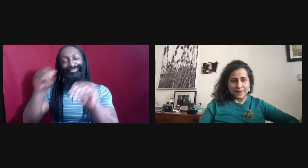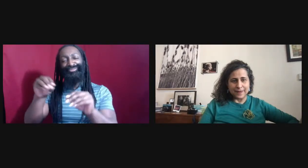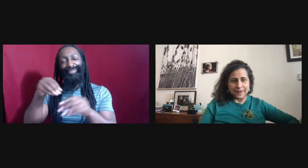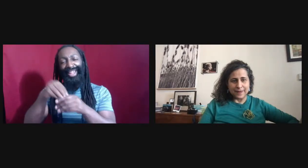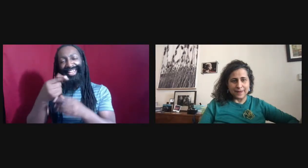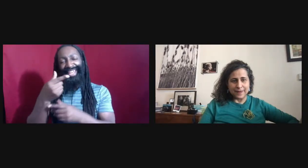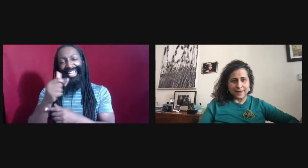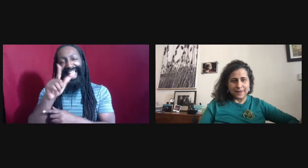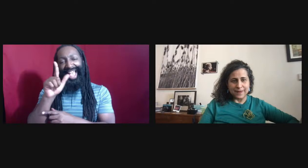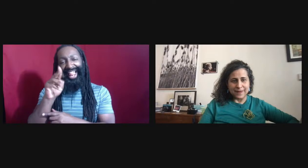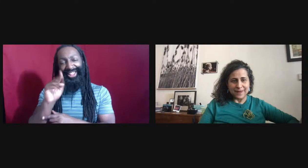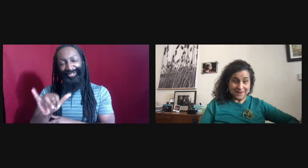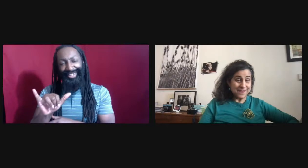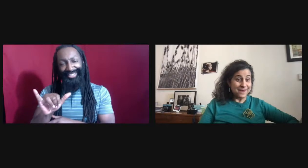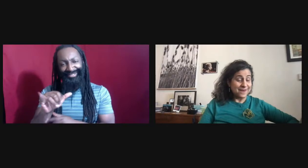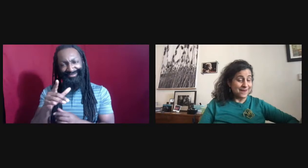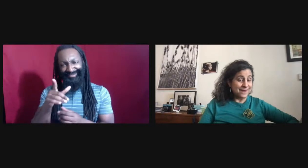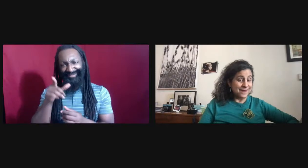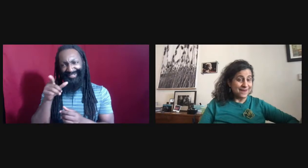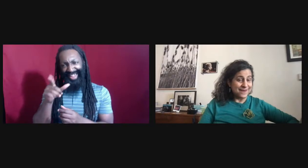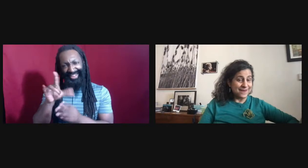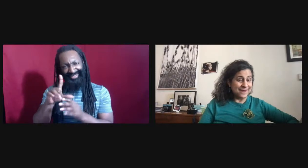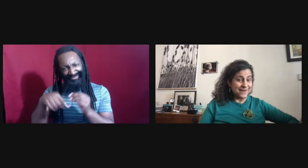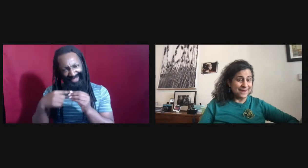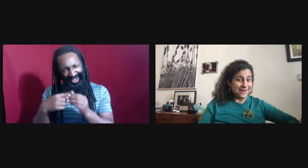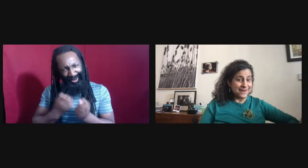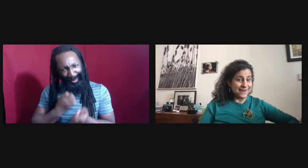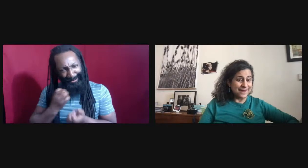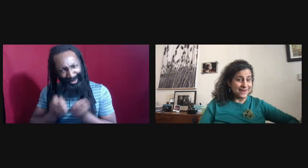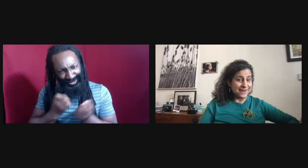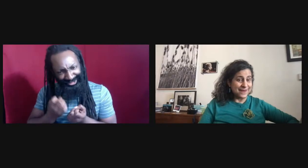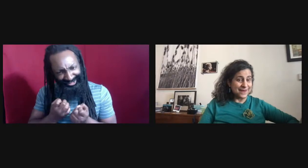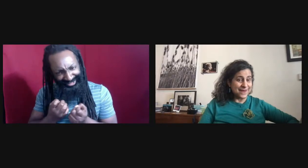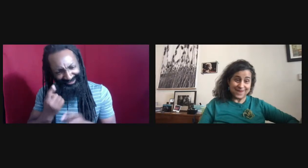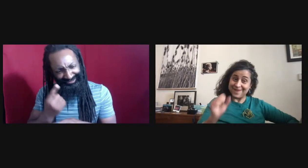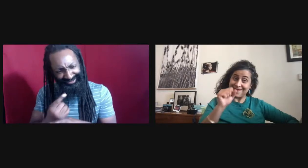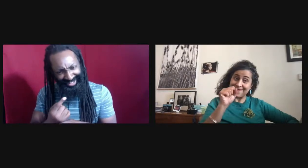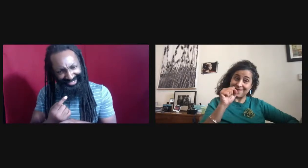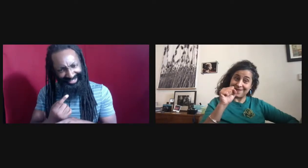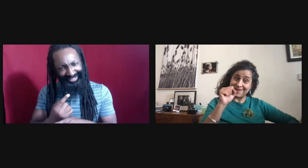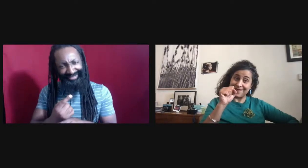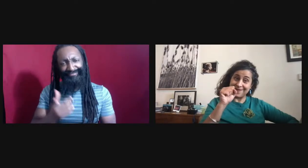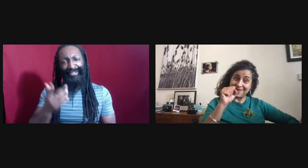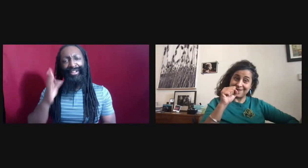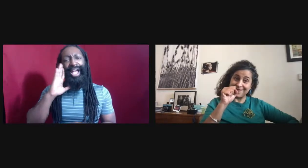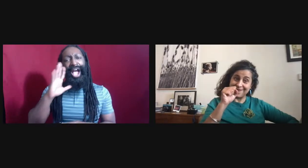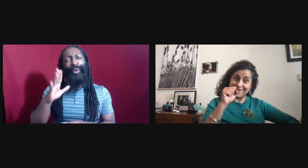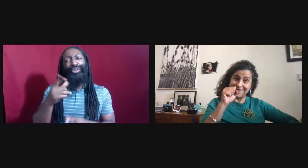You know, I look at your art that you've gave us in the gallery. It's so emotional.